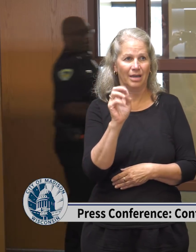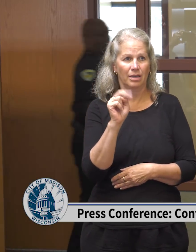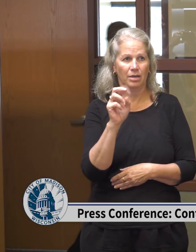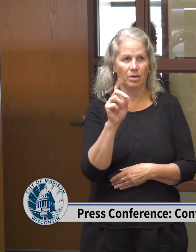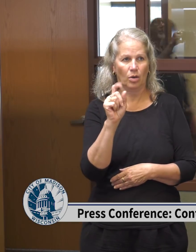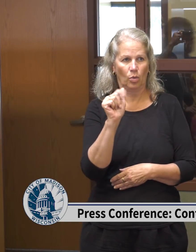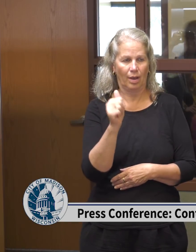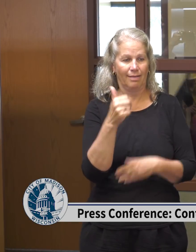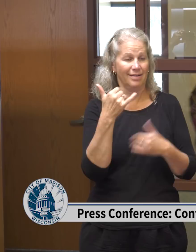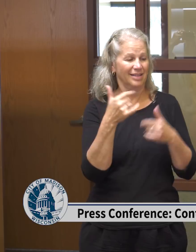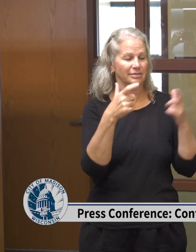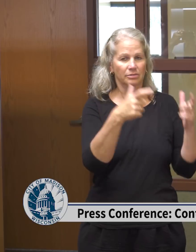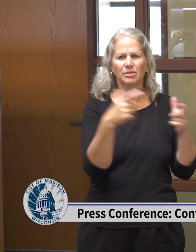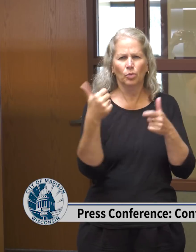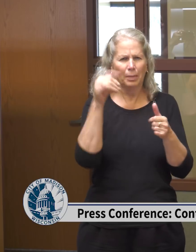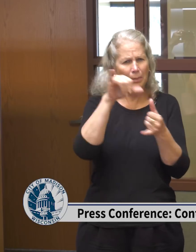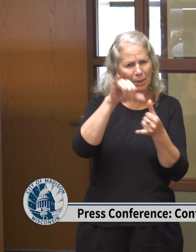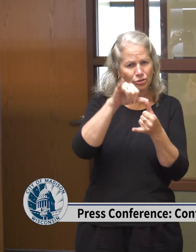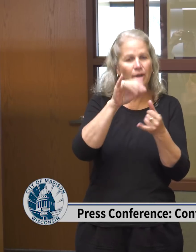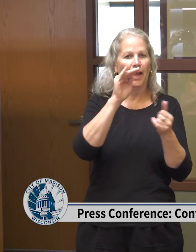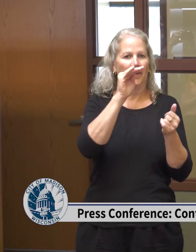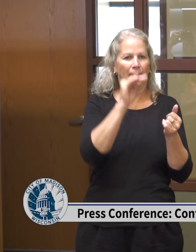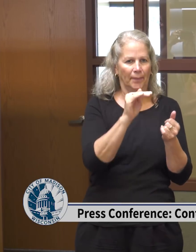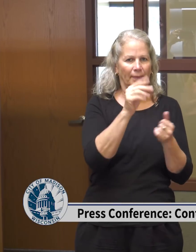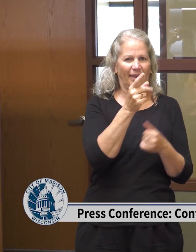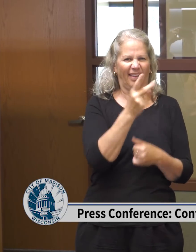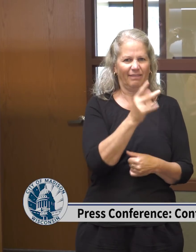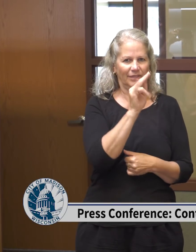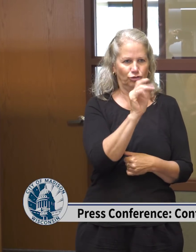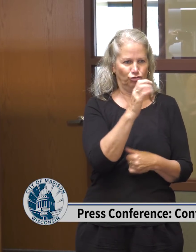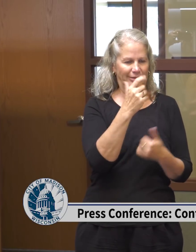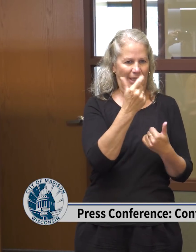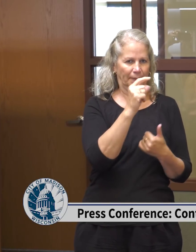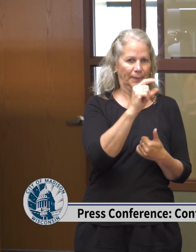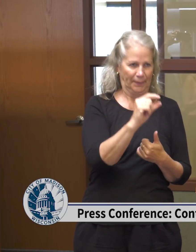That means it's down approximately 2.5 inches